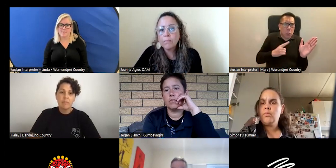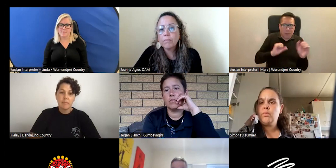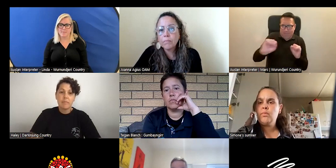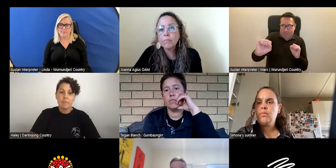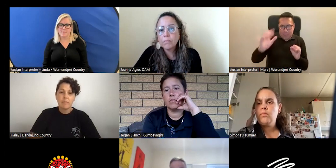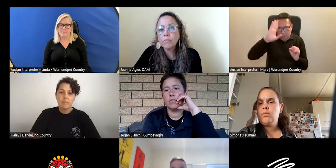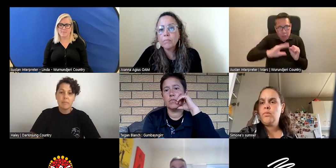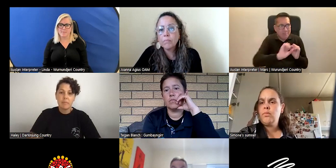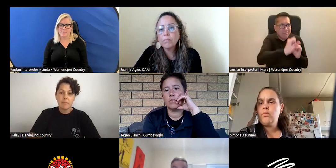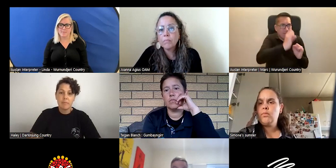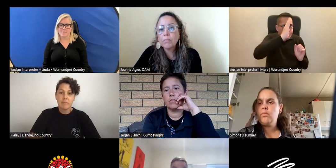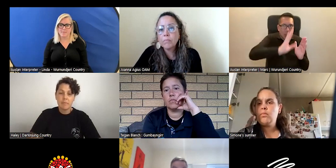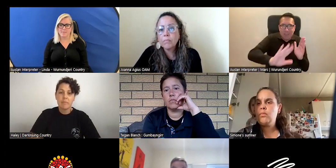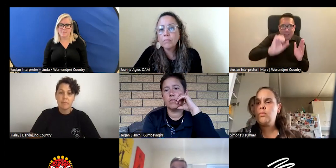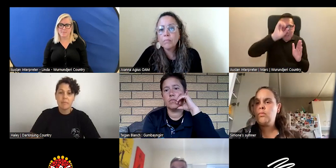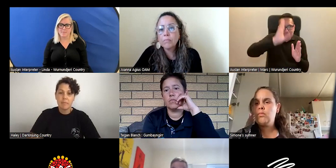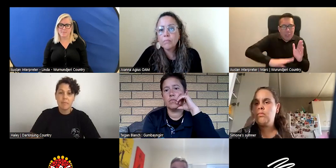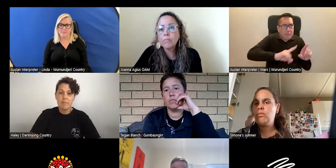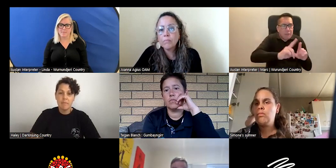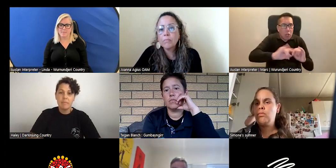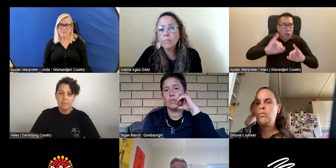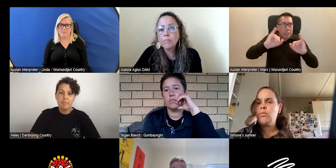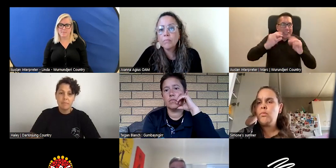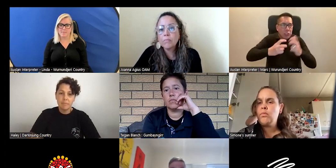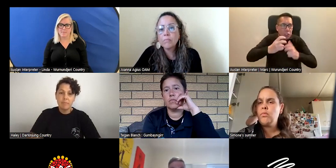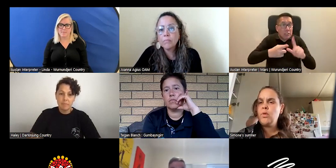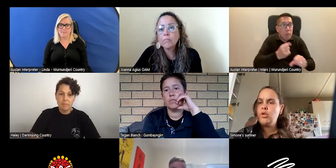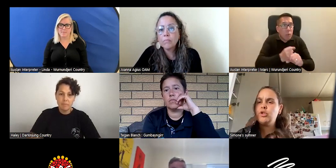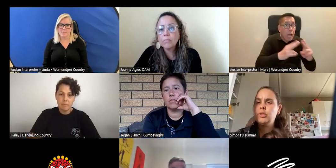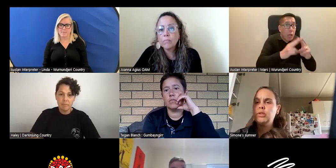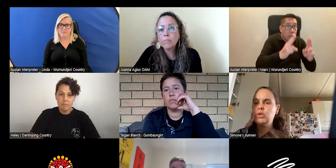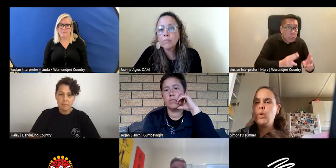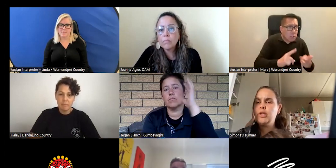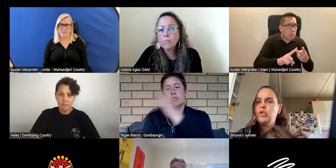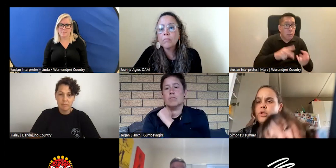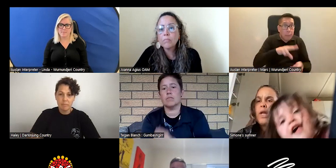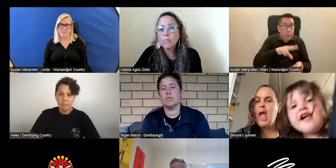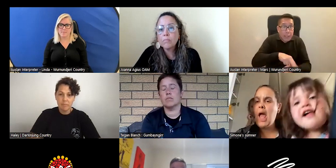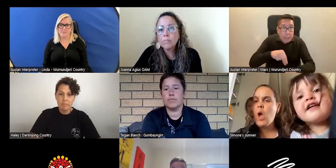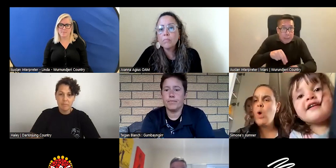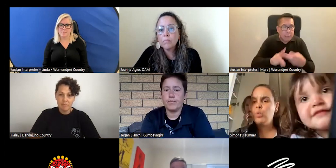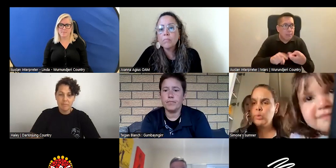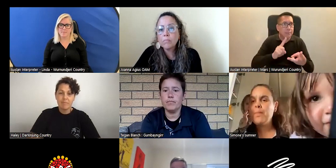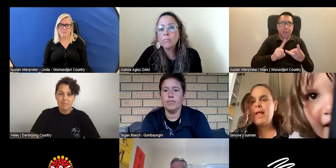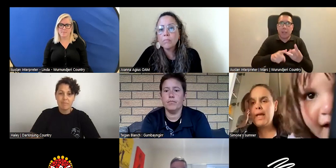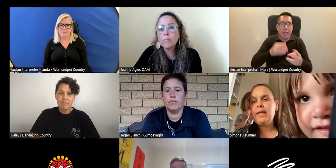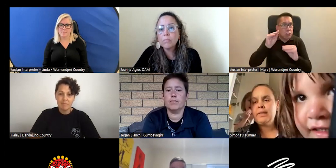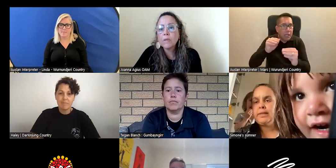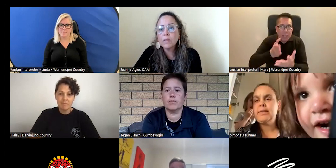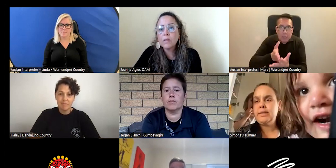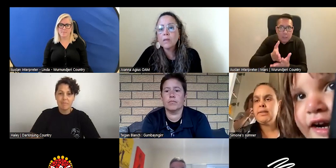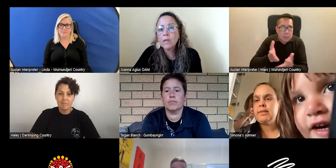very crisis issues from housing, contact with police, accessibility to